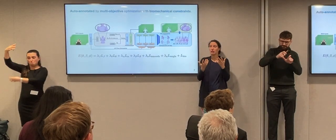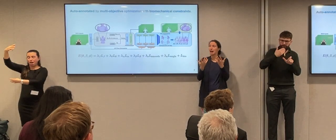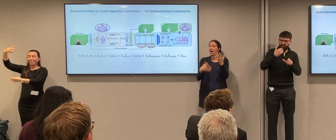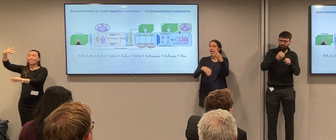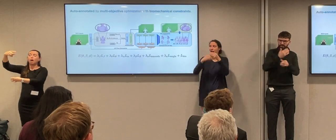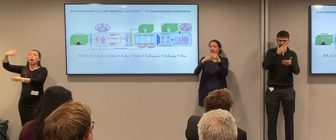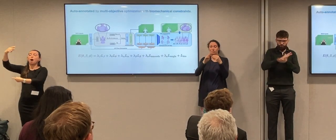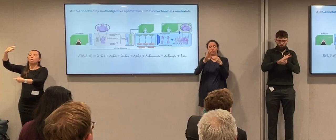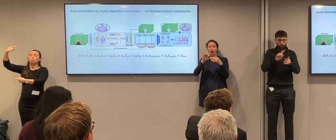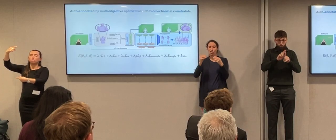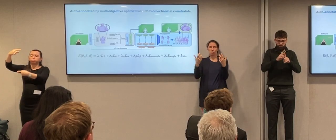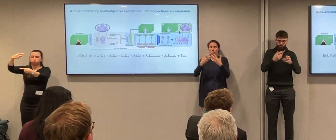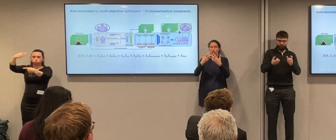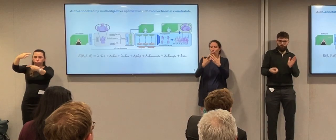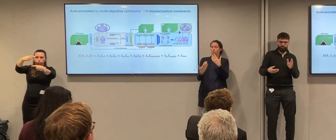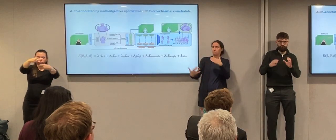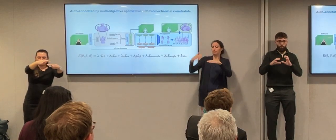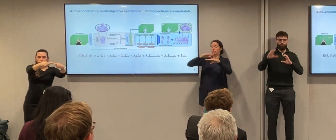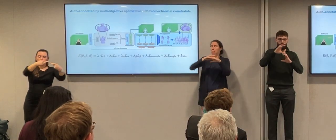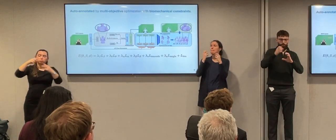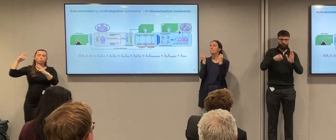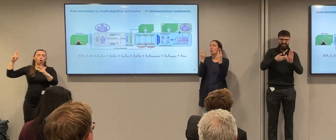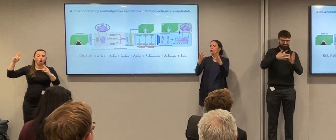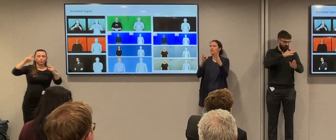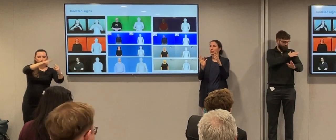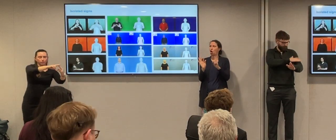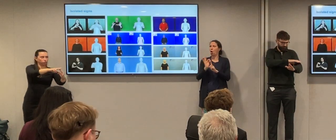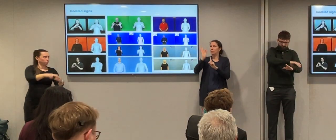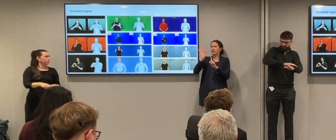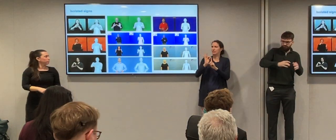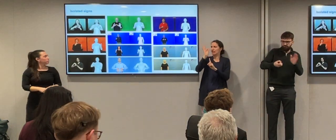it's a multi-objective optimization problem.